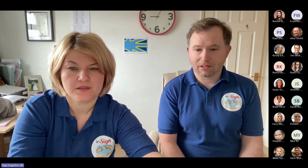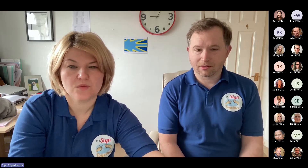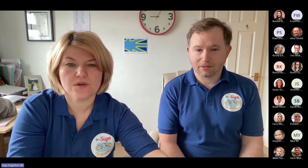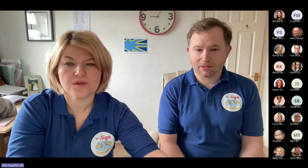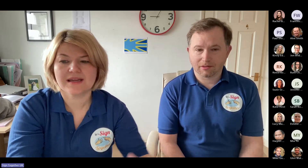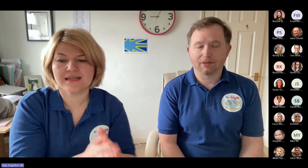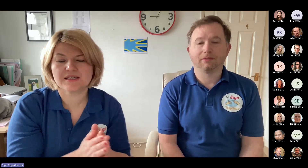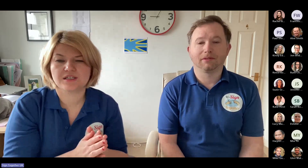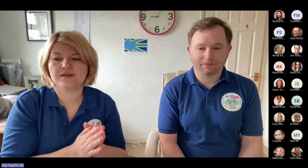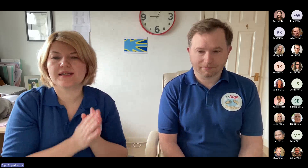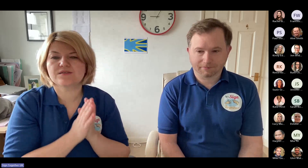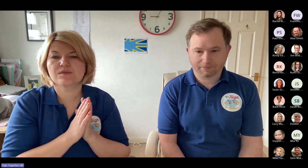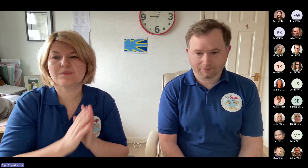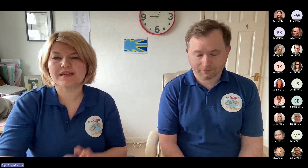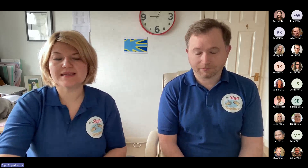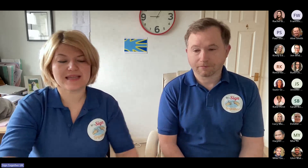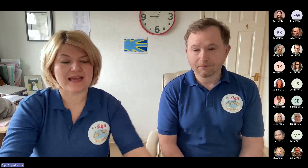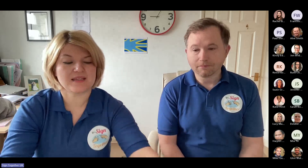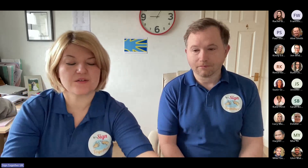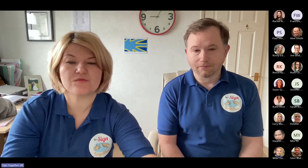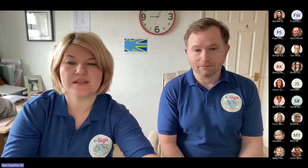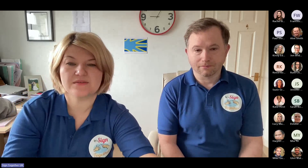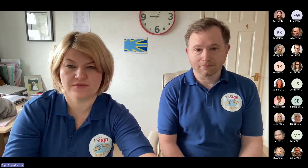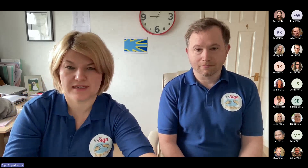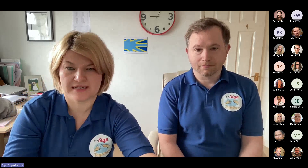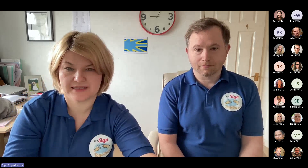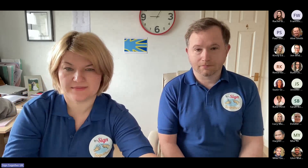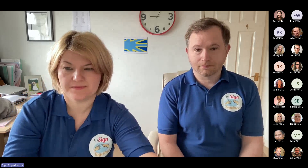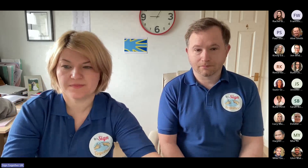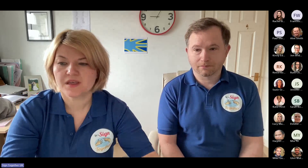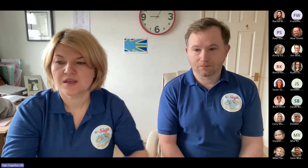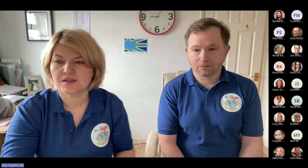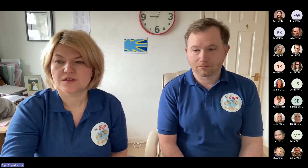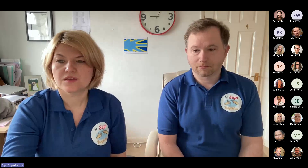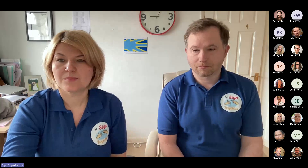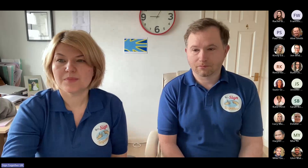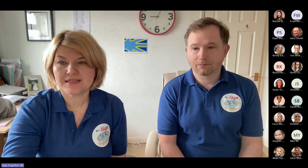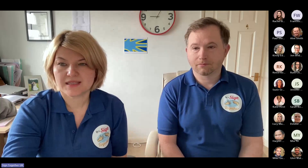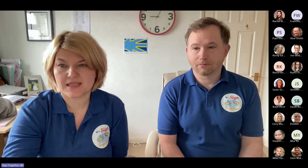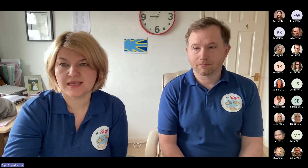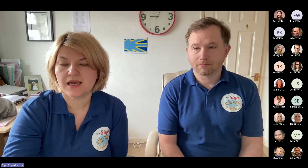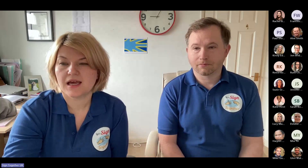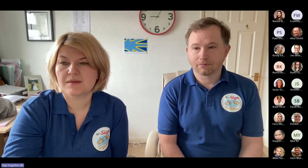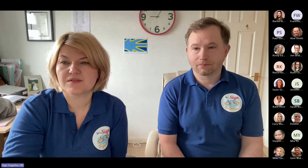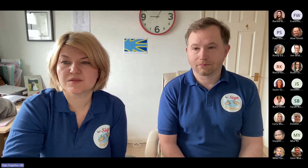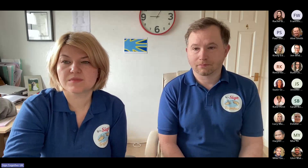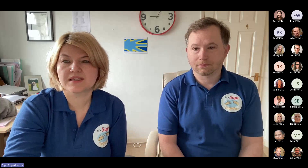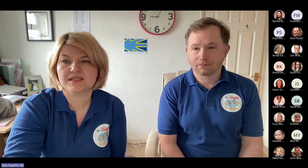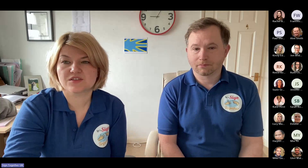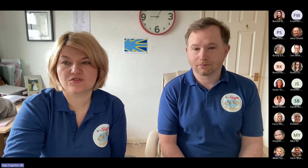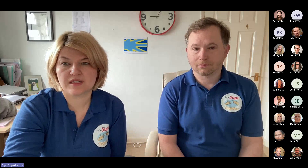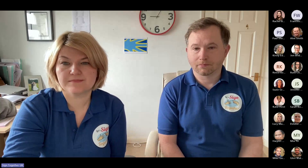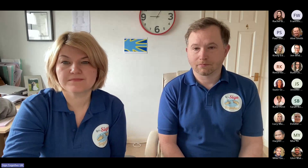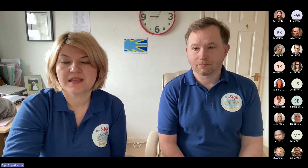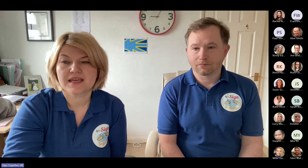So what you can do is repeat and rephrase. So the better thing, if somebody is struggling,